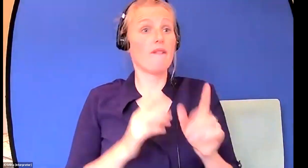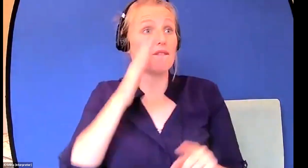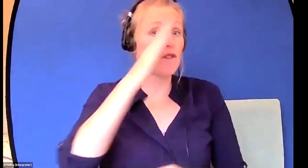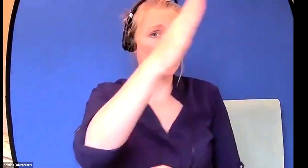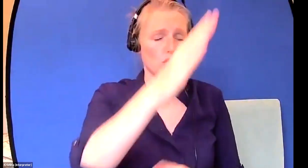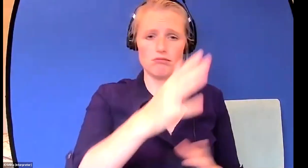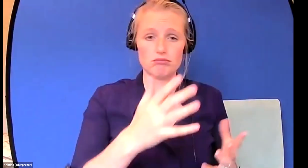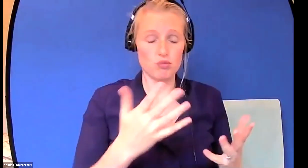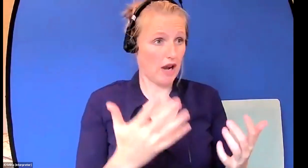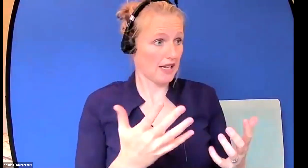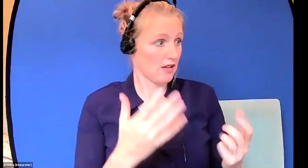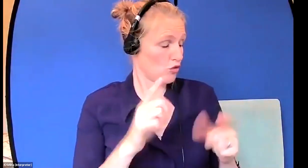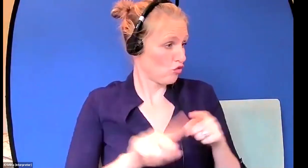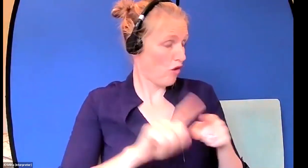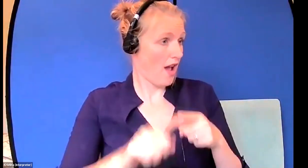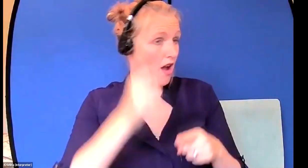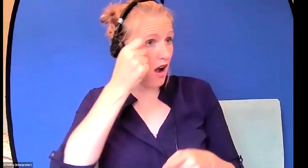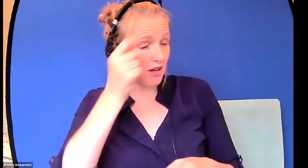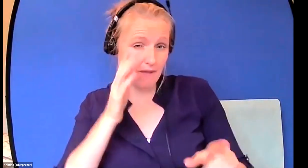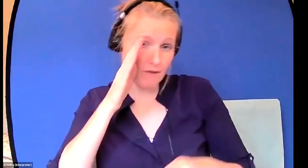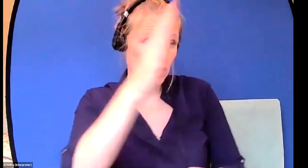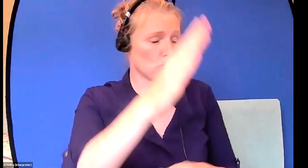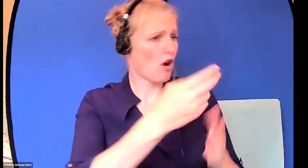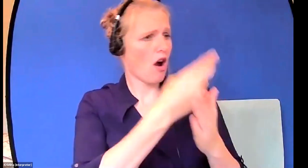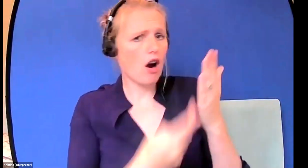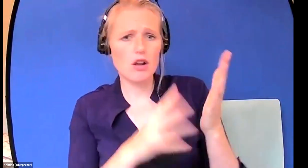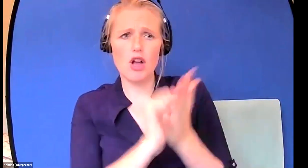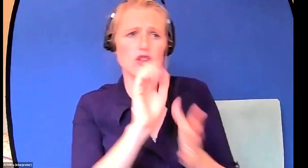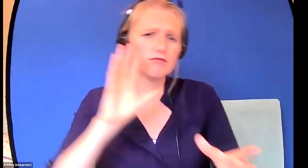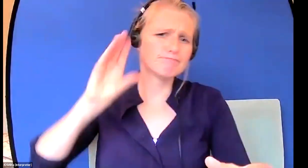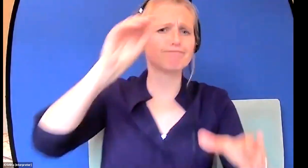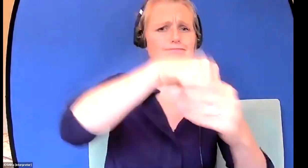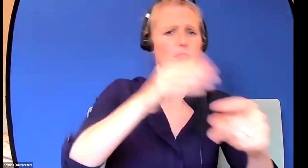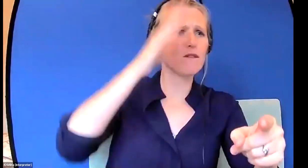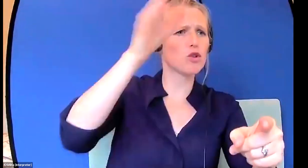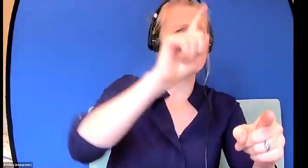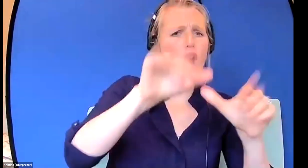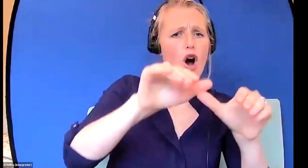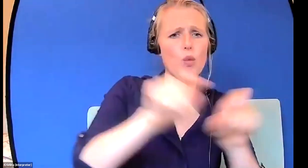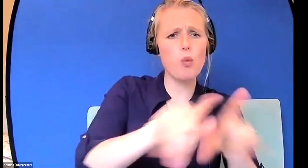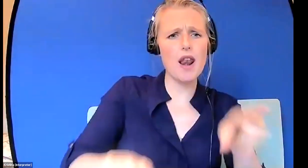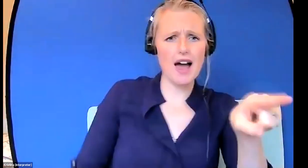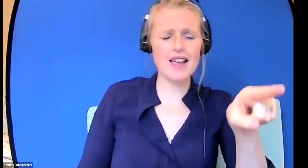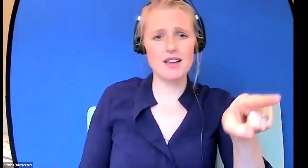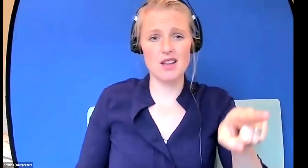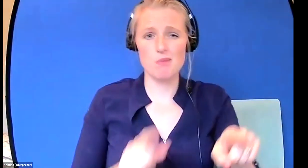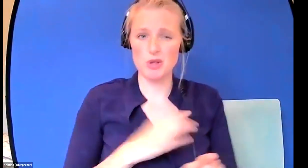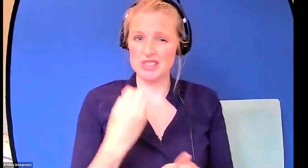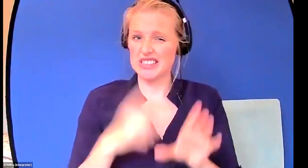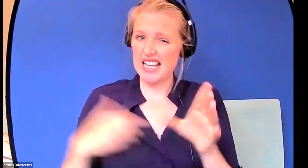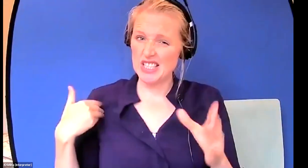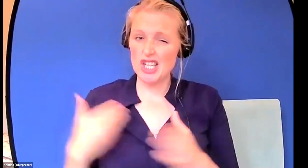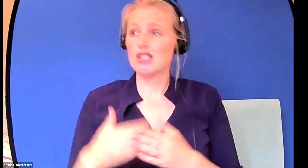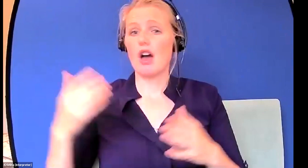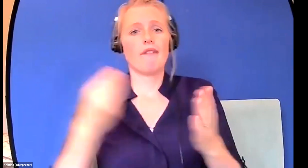and the role of arts and culture within it. And the pandemic, and I'd say preceding decade of stagnation and cuts,